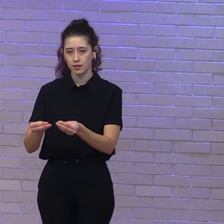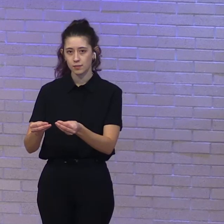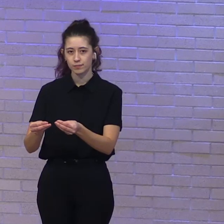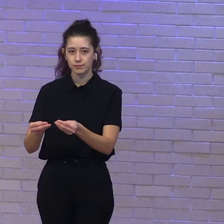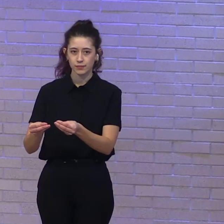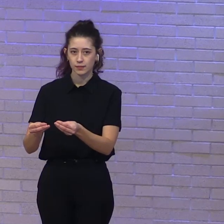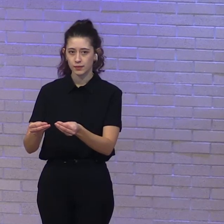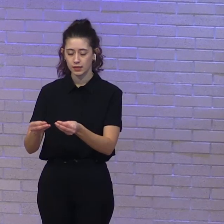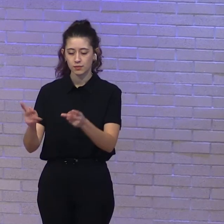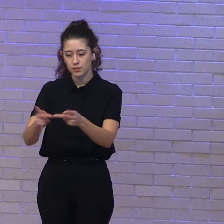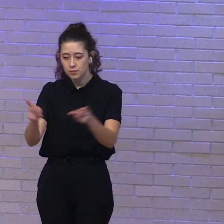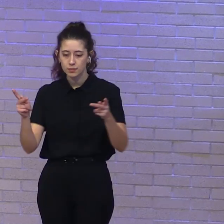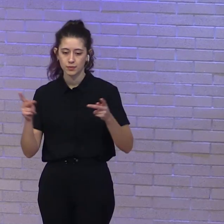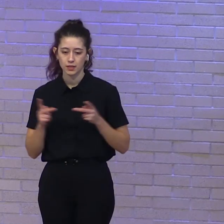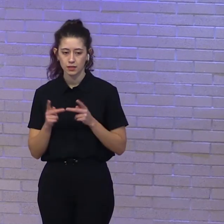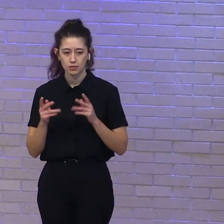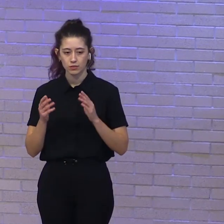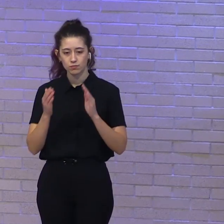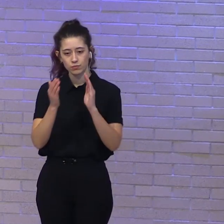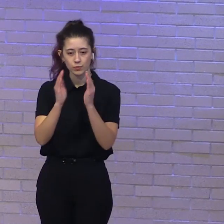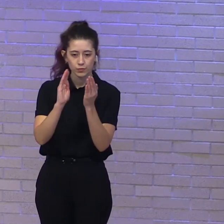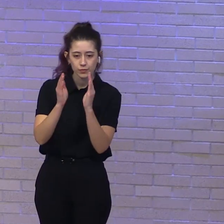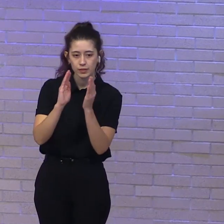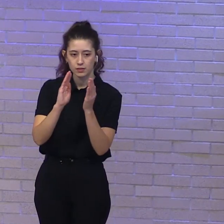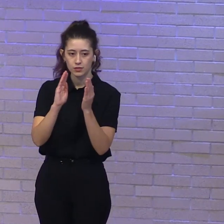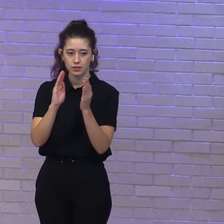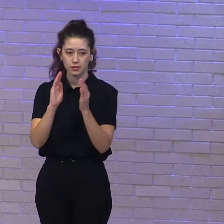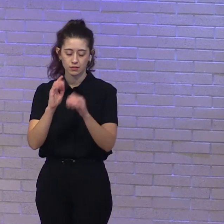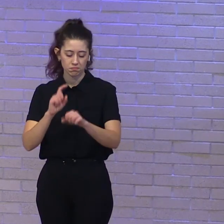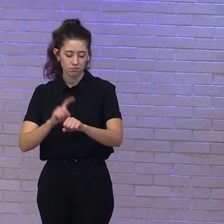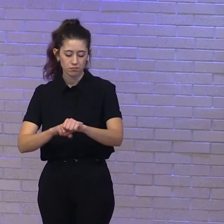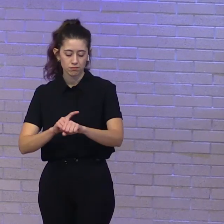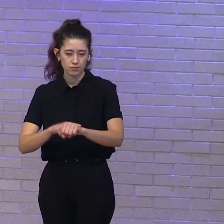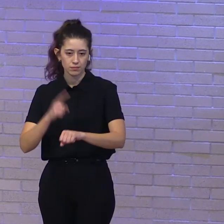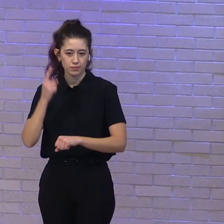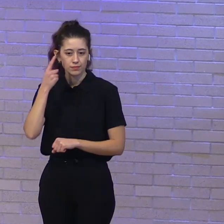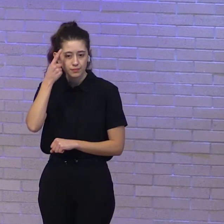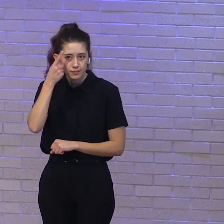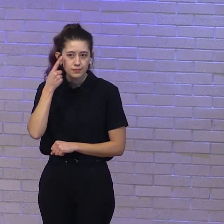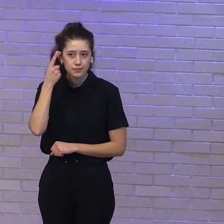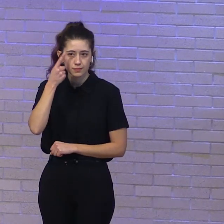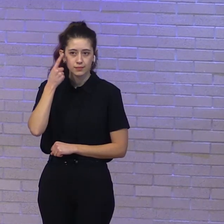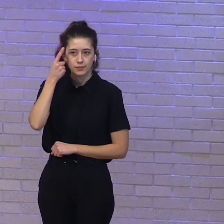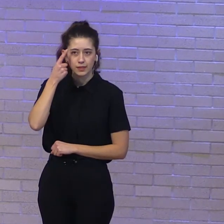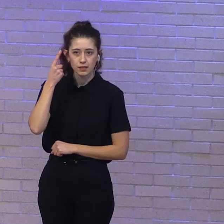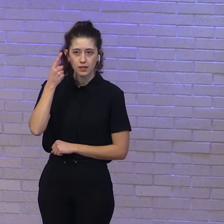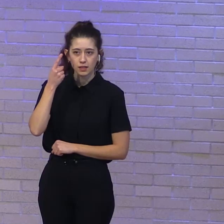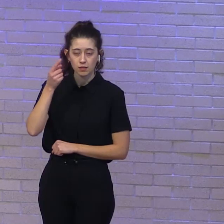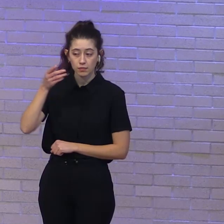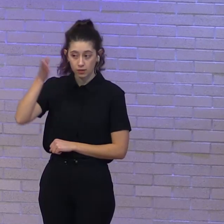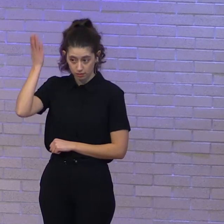and just time to think about our week and our past and our future.